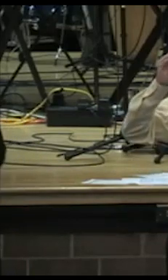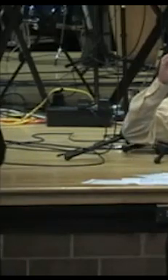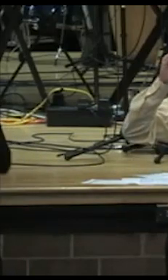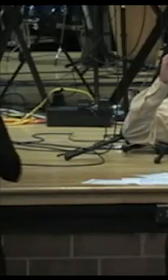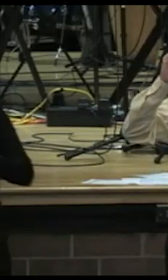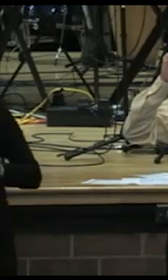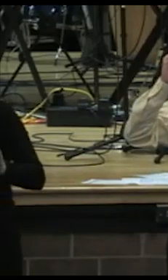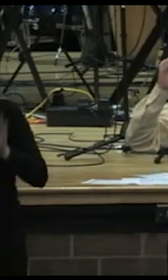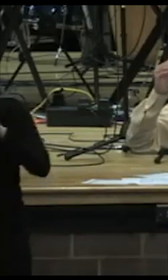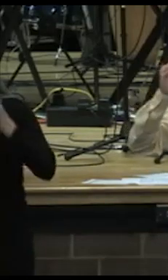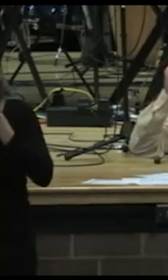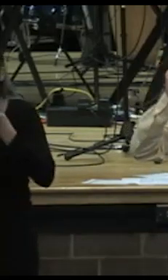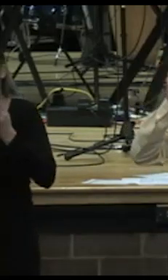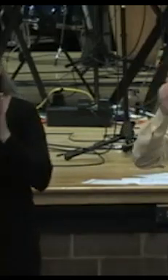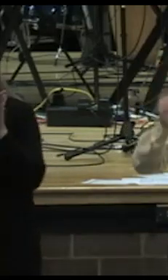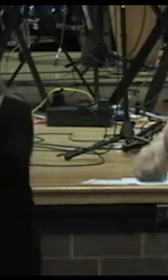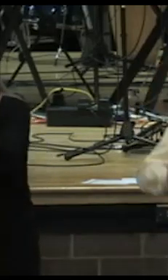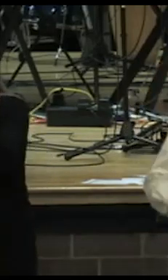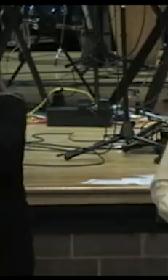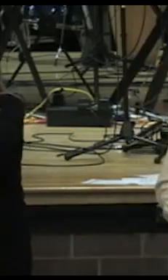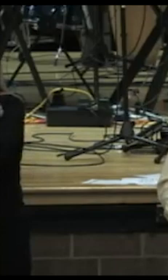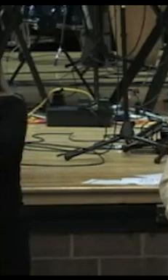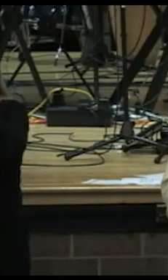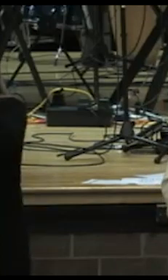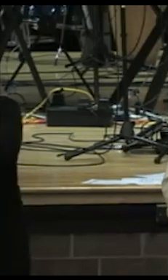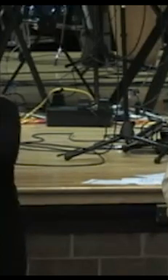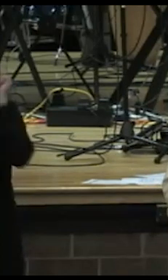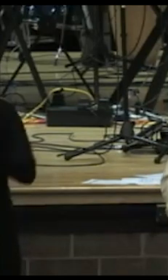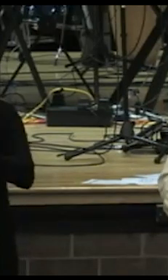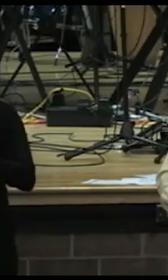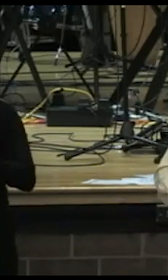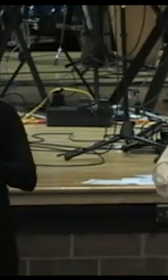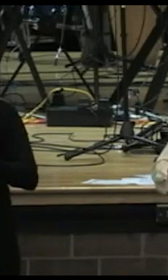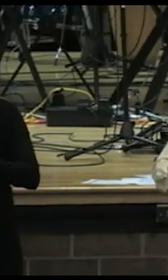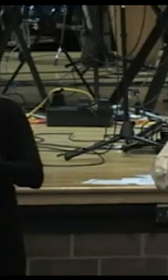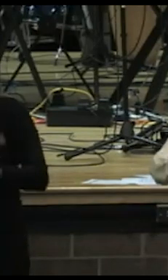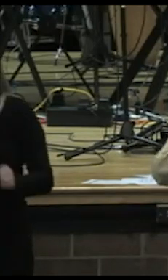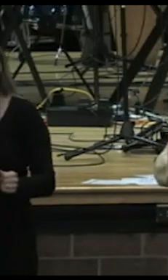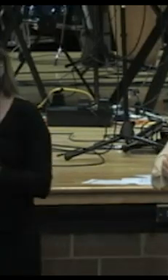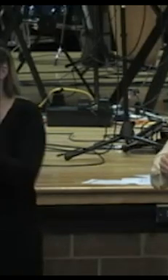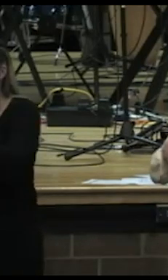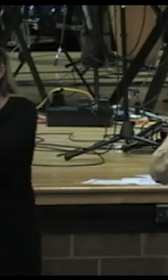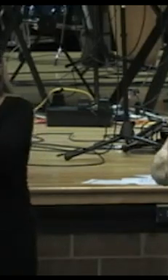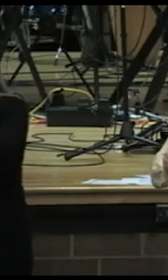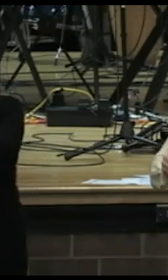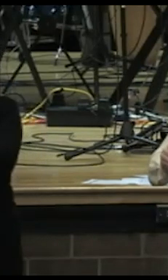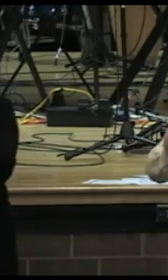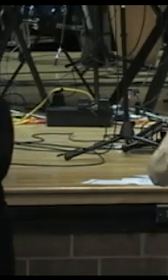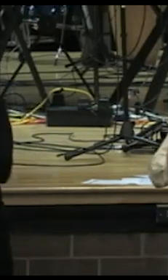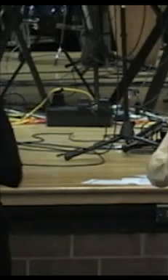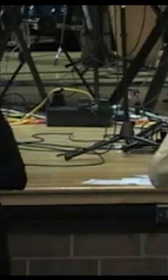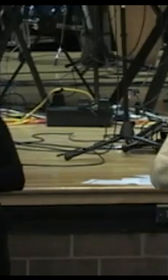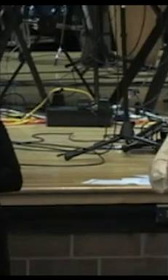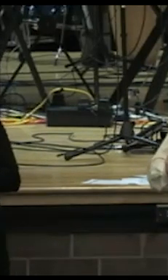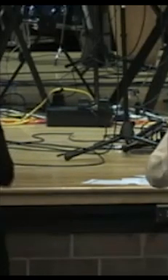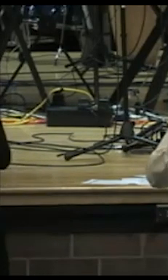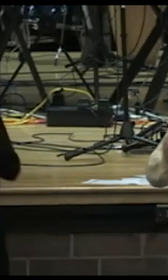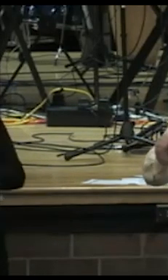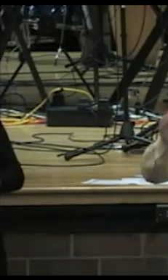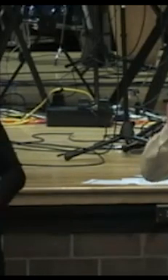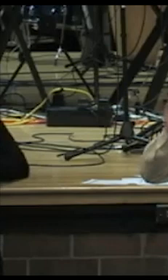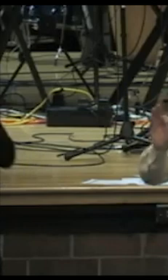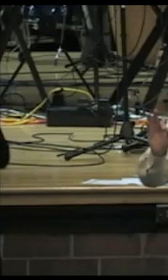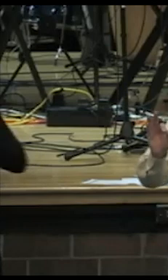our families, we pray where we love and respect one another. Father, that you would, that the fathers in our households would take their place